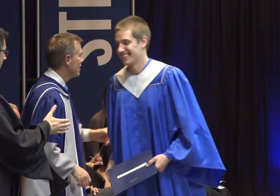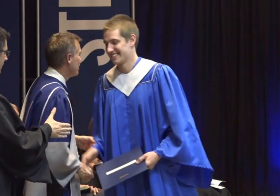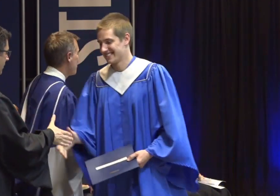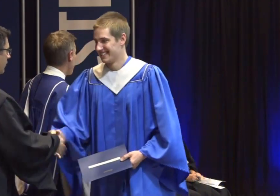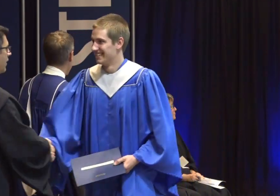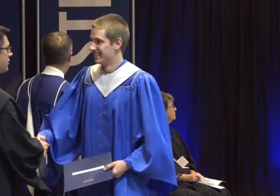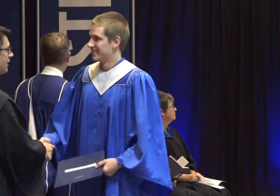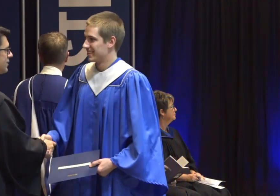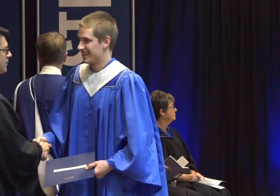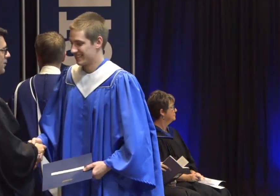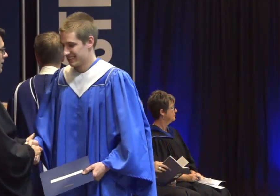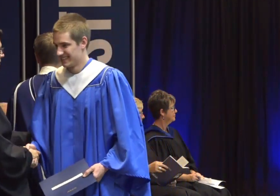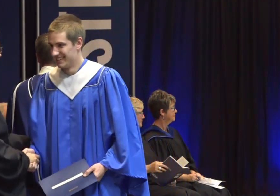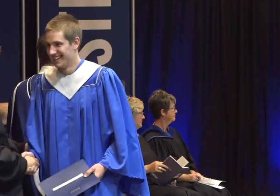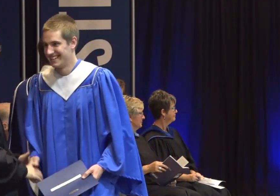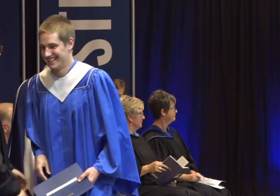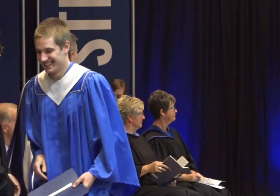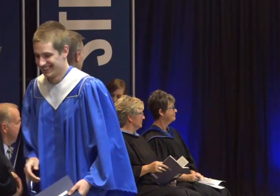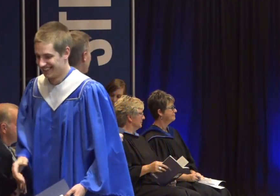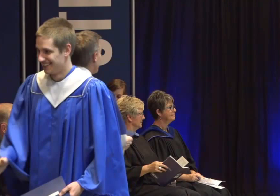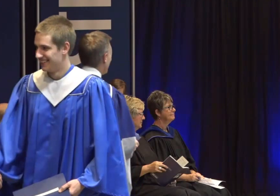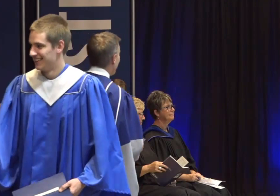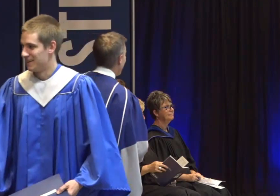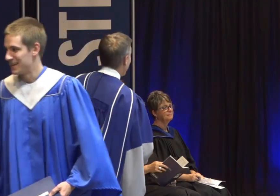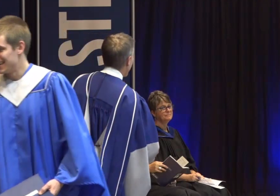Kyle Legacy.